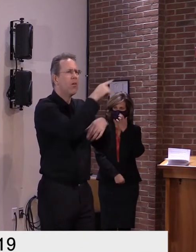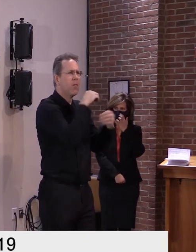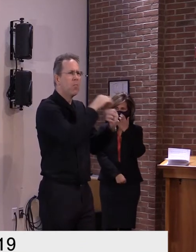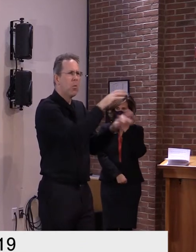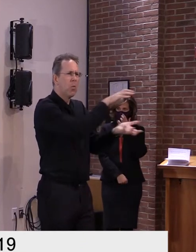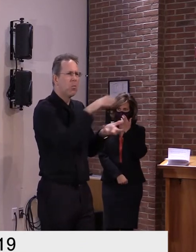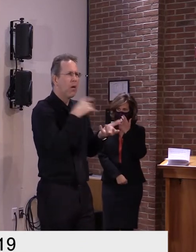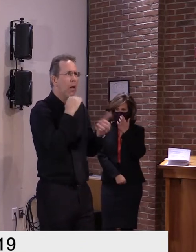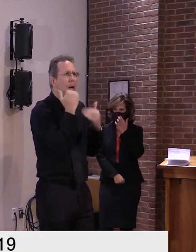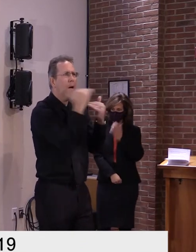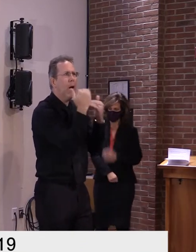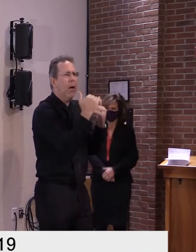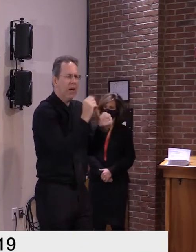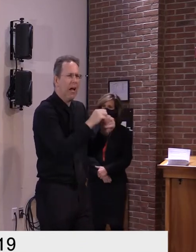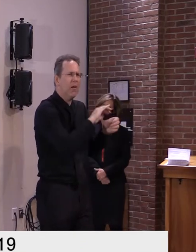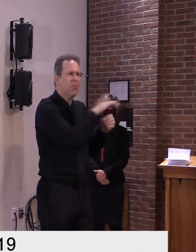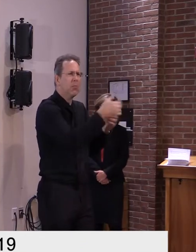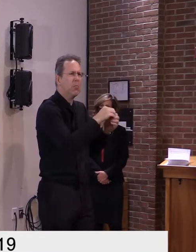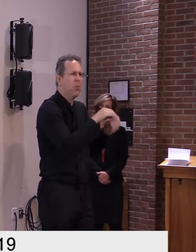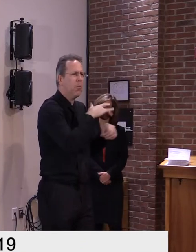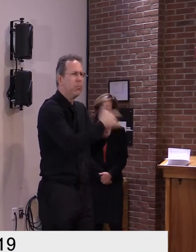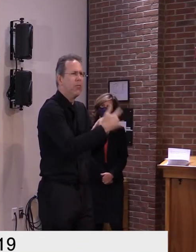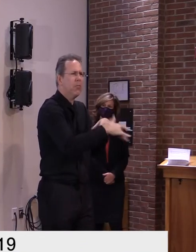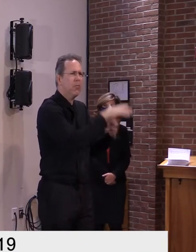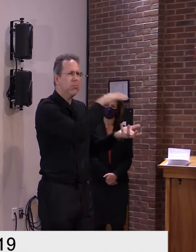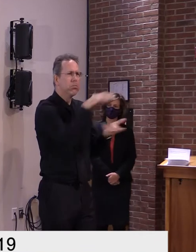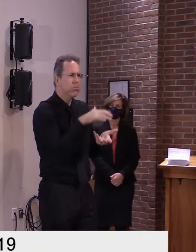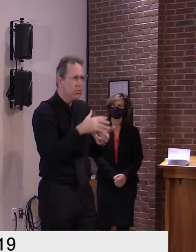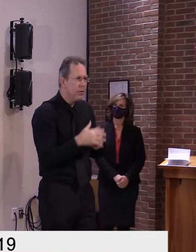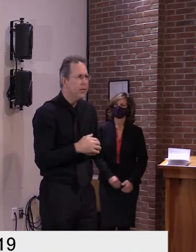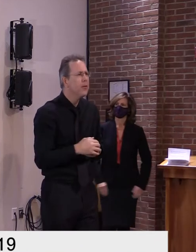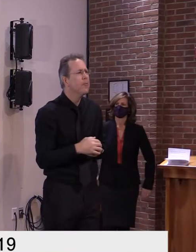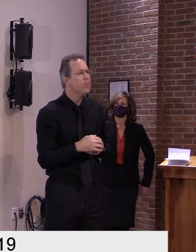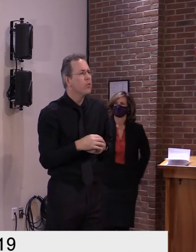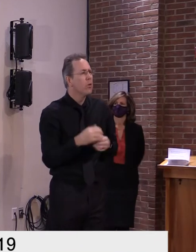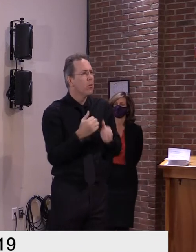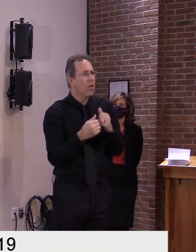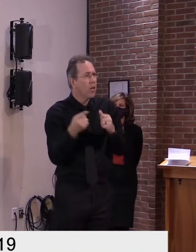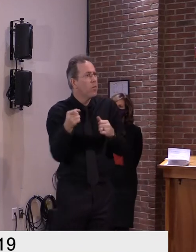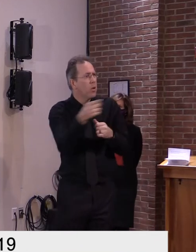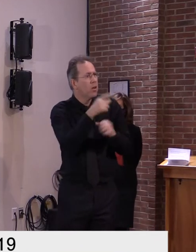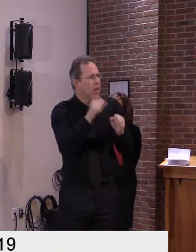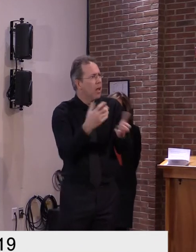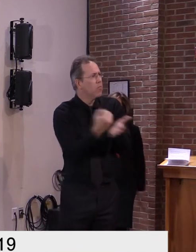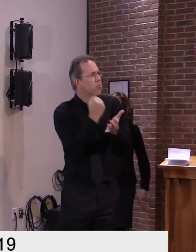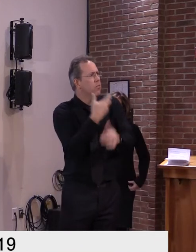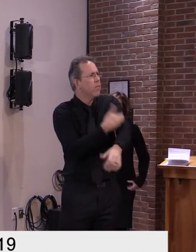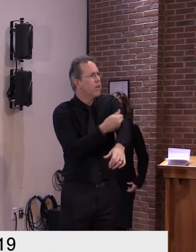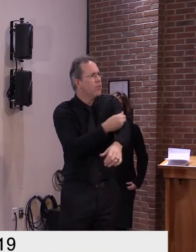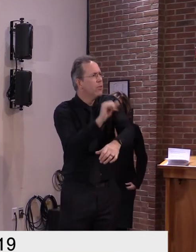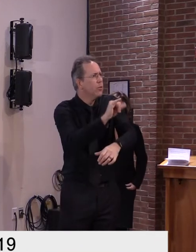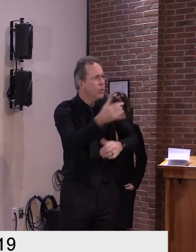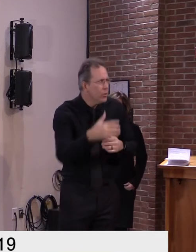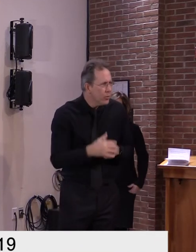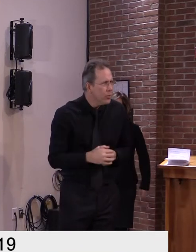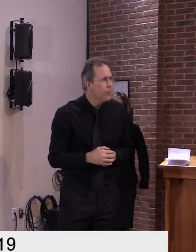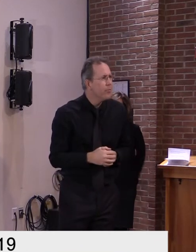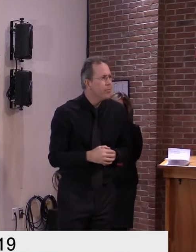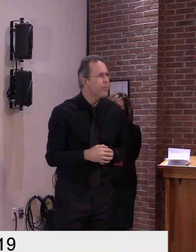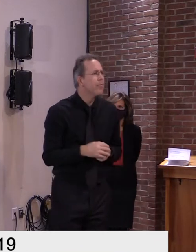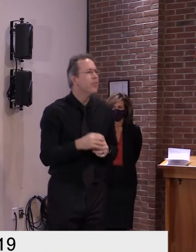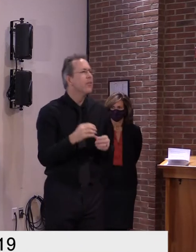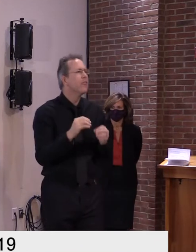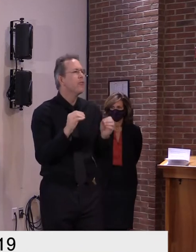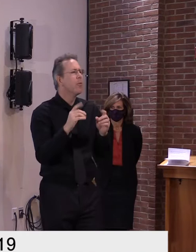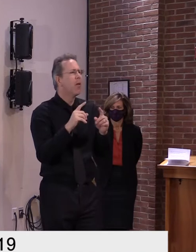place. So everybody's going to take advantage of that. What we've heard is no one's going to be penalized for that.